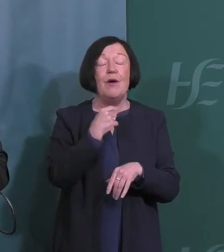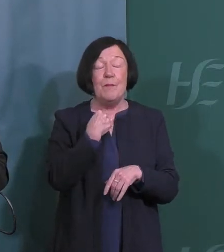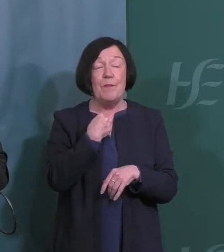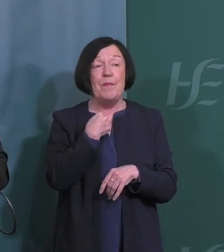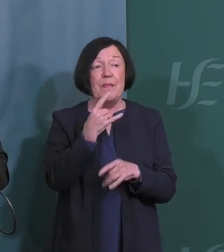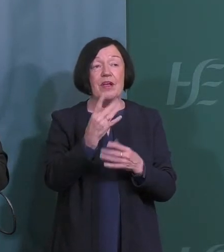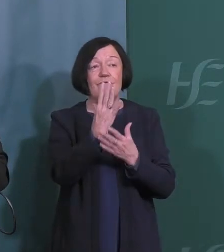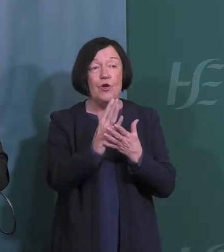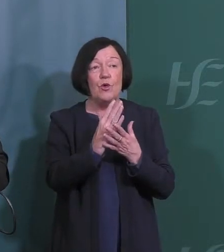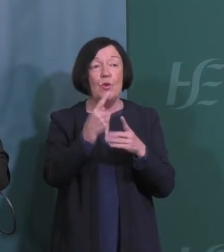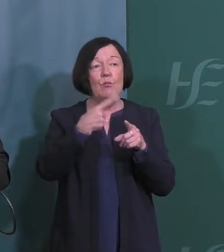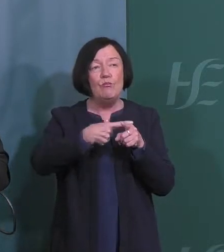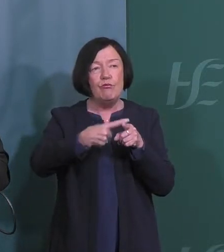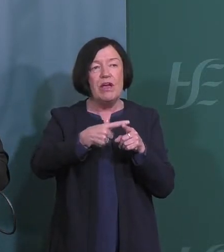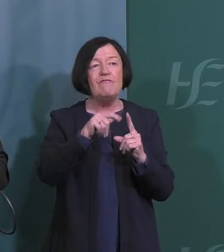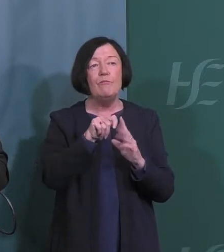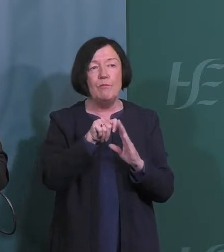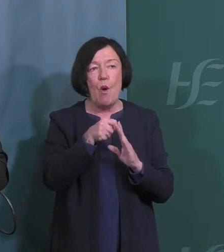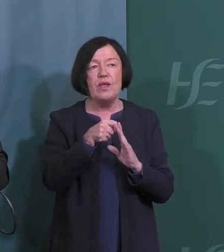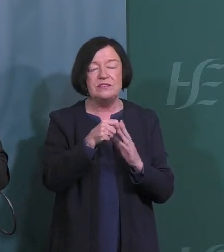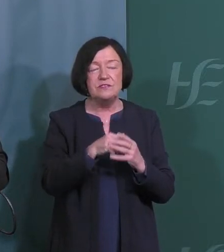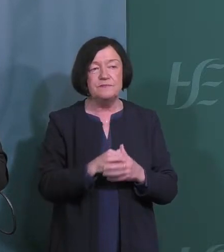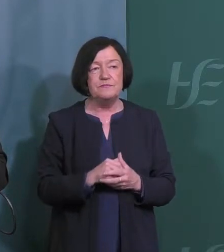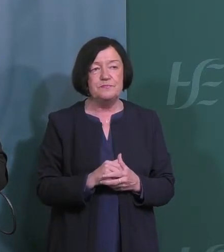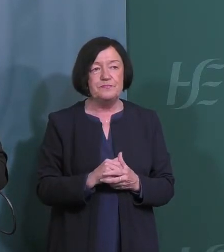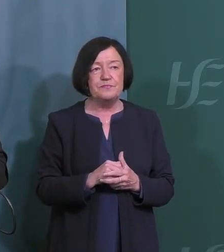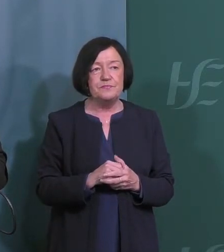make a few brief points on it.